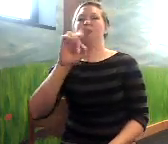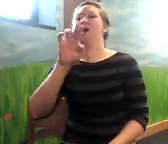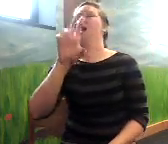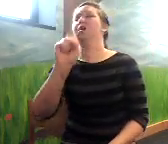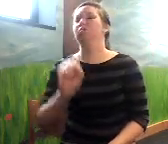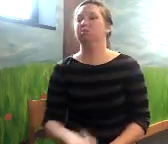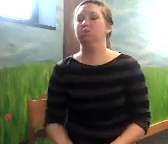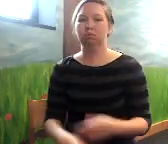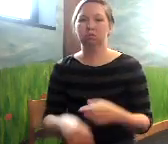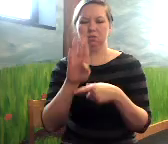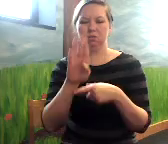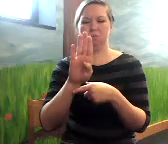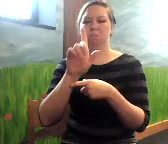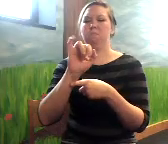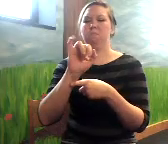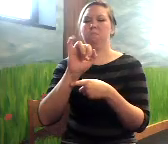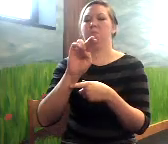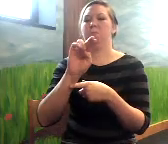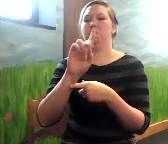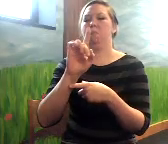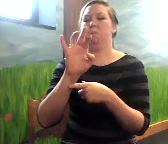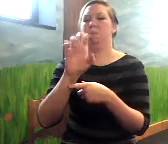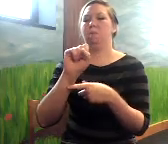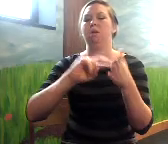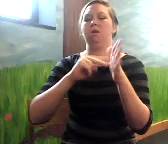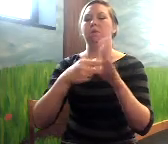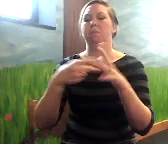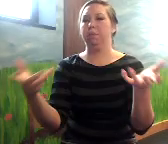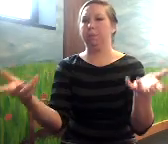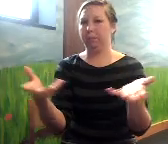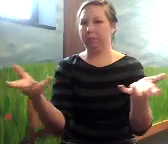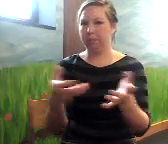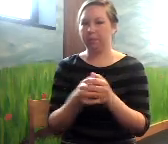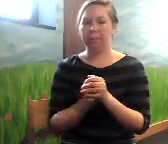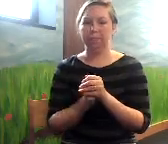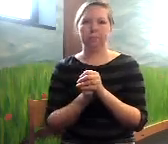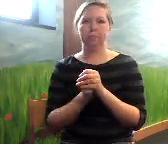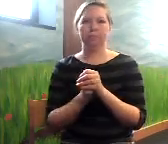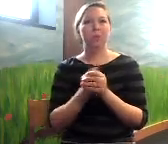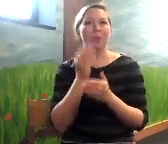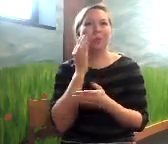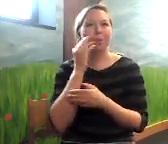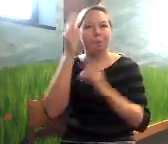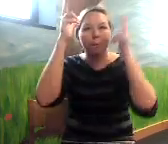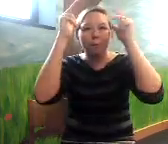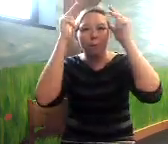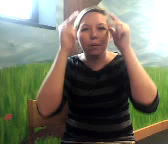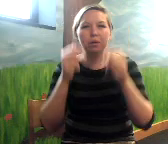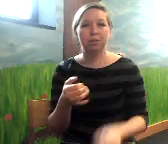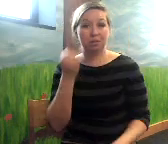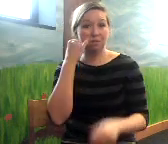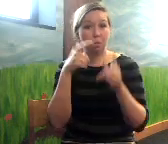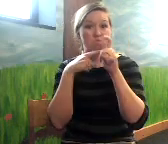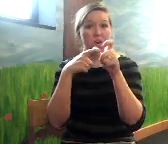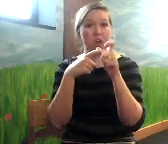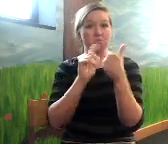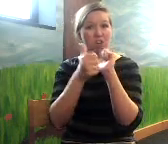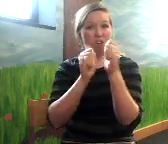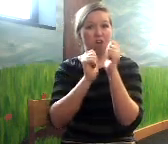Now, blinders, what I'm talking about when I use that term, are the type that horses wear when they run